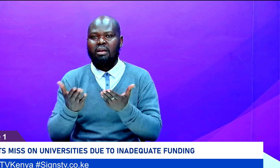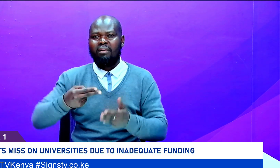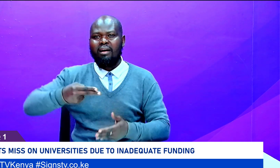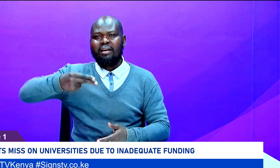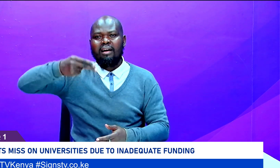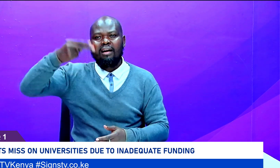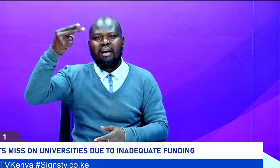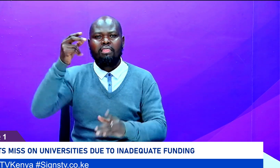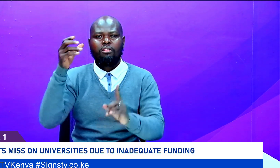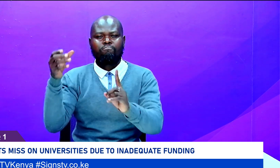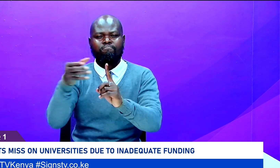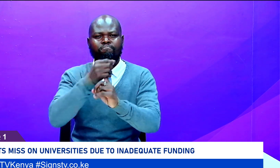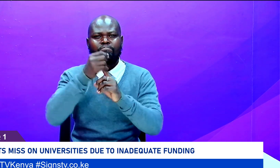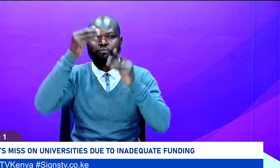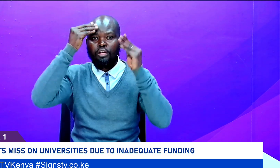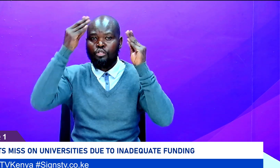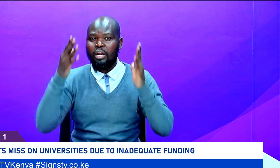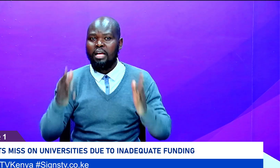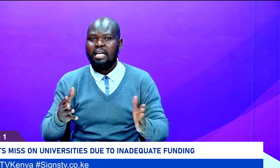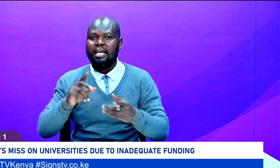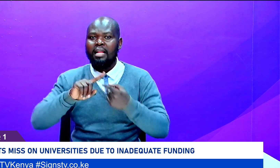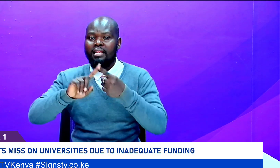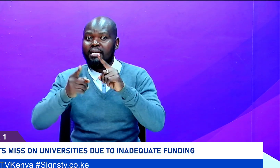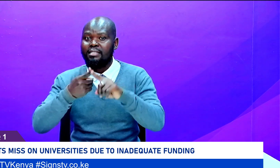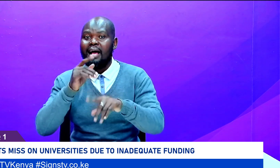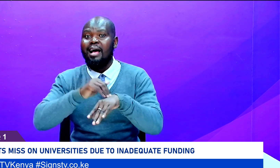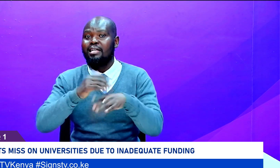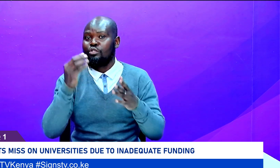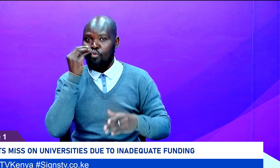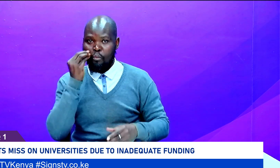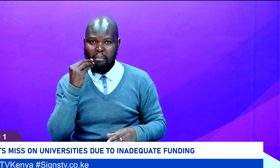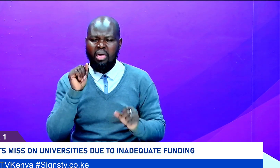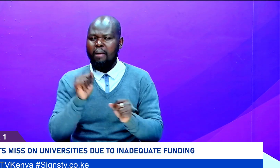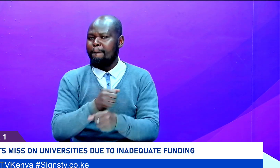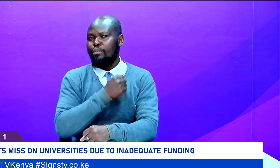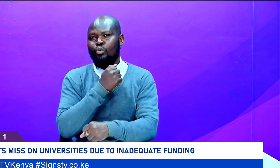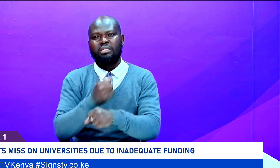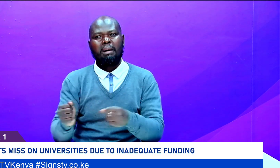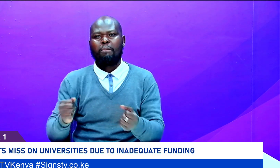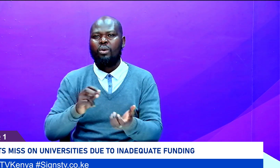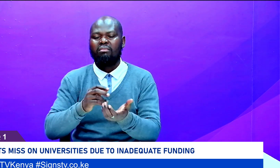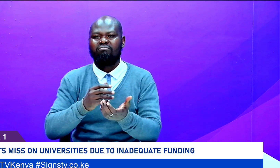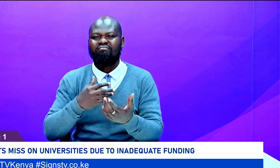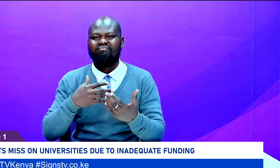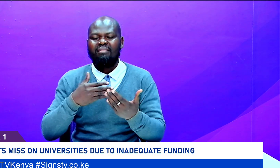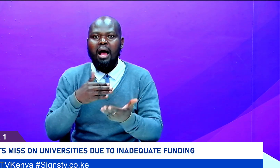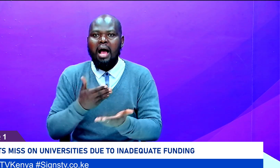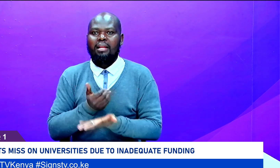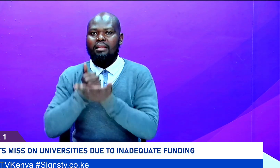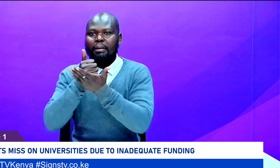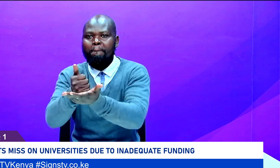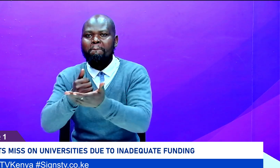are stranded at home, unable to raise the required tuition and upkeep for